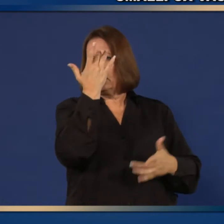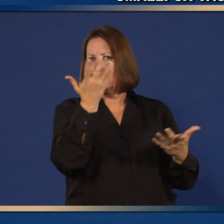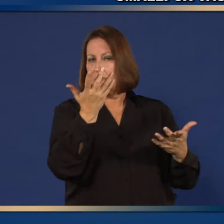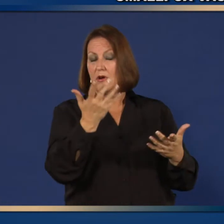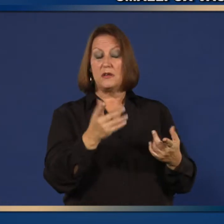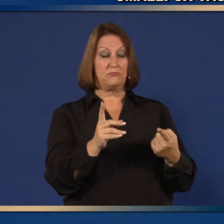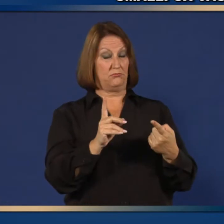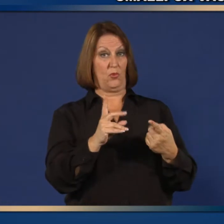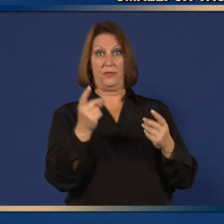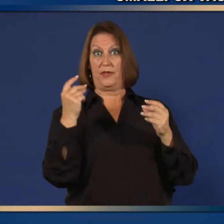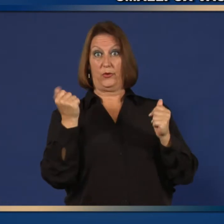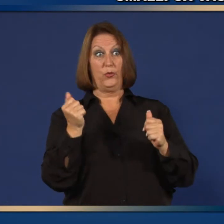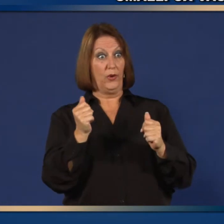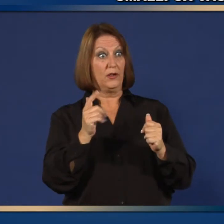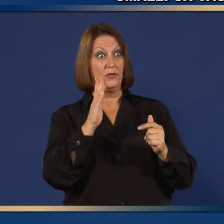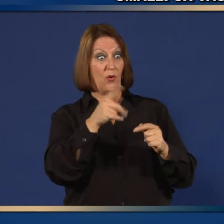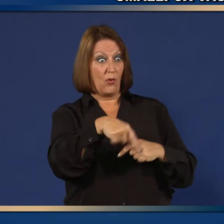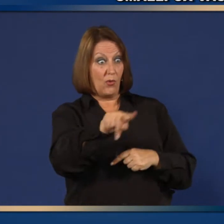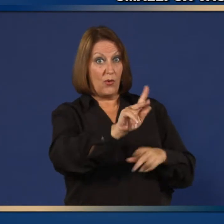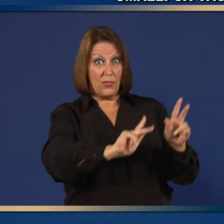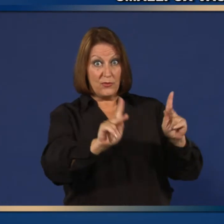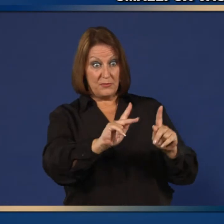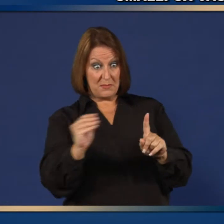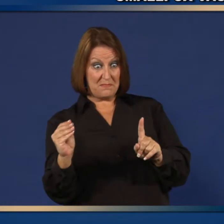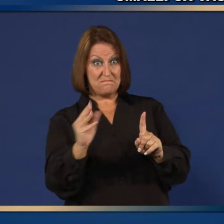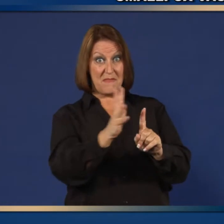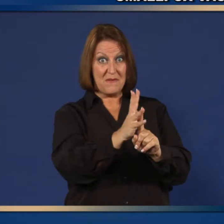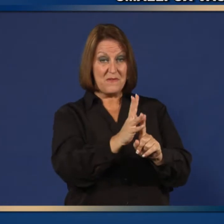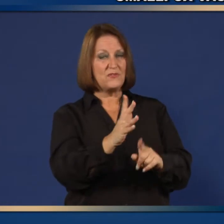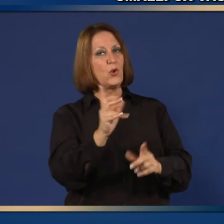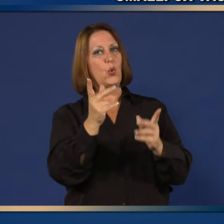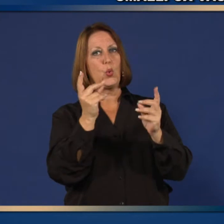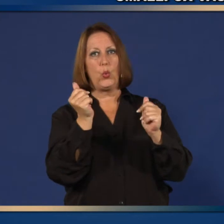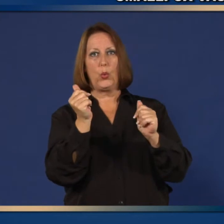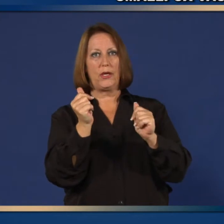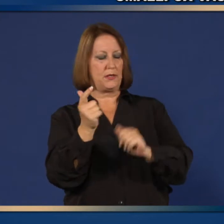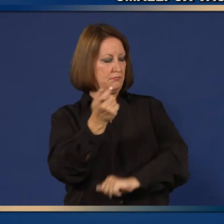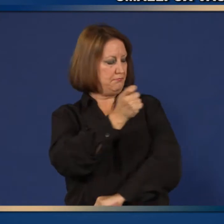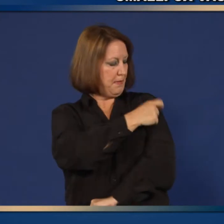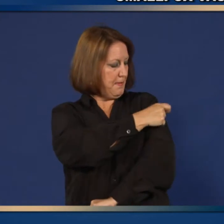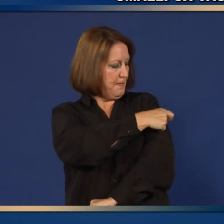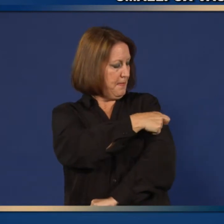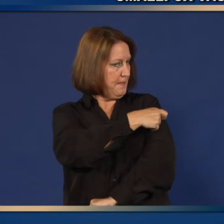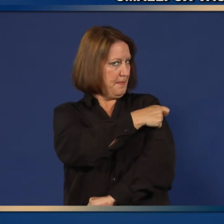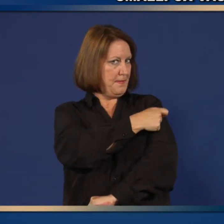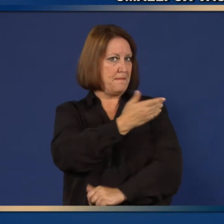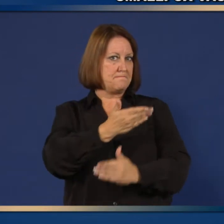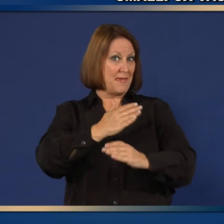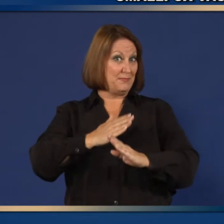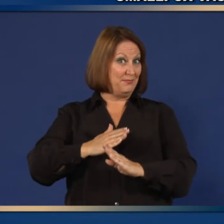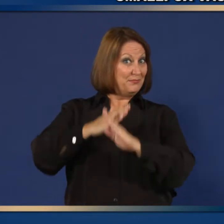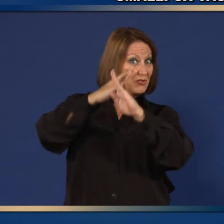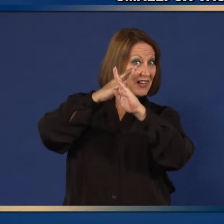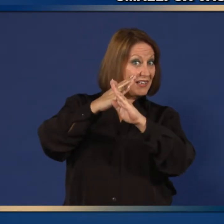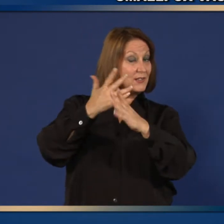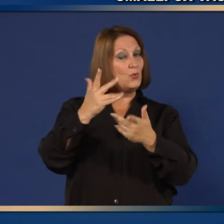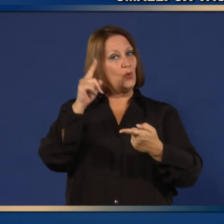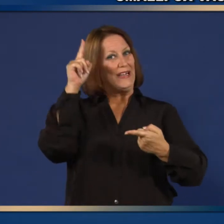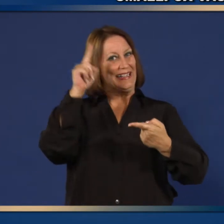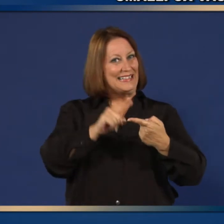including quickly vaccinating people who have been exposed to the disease.